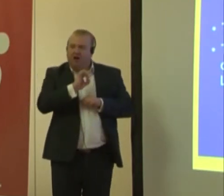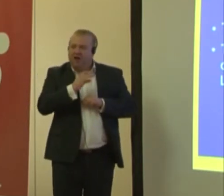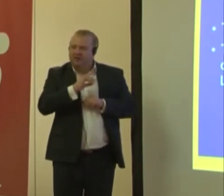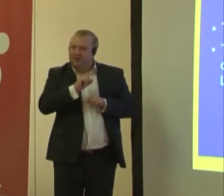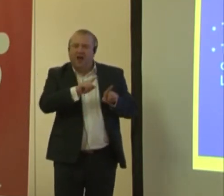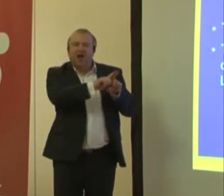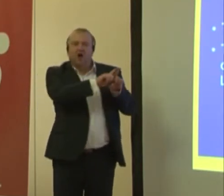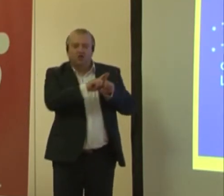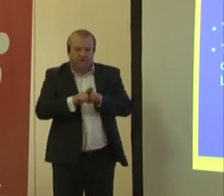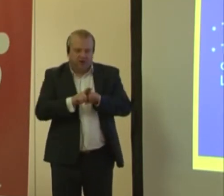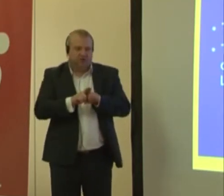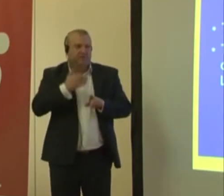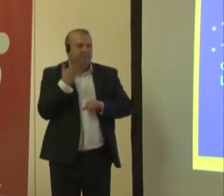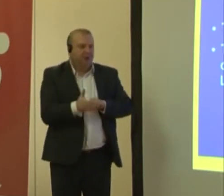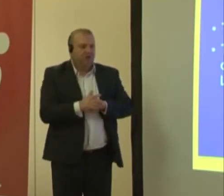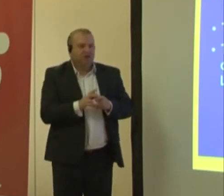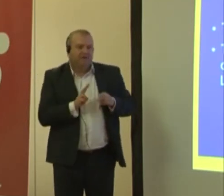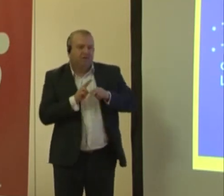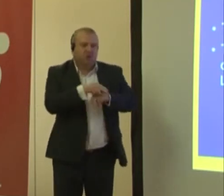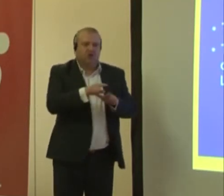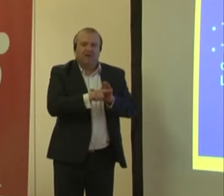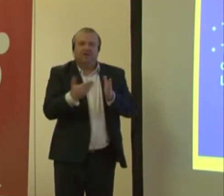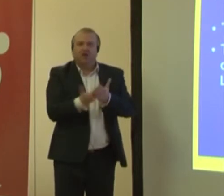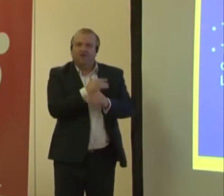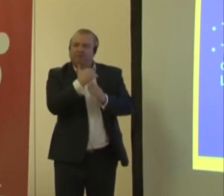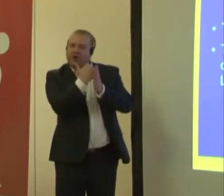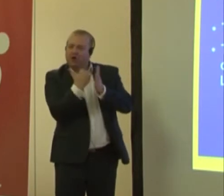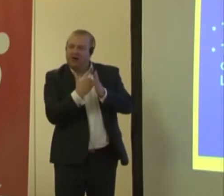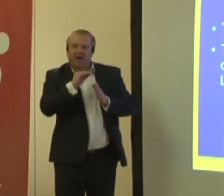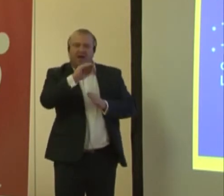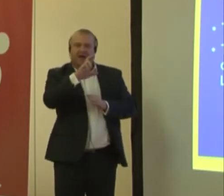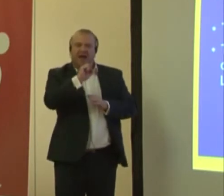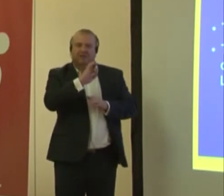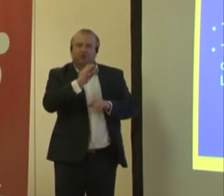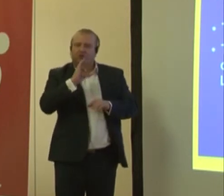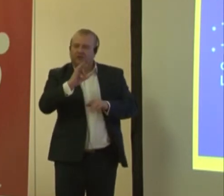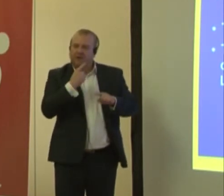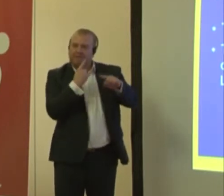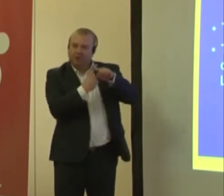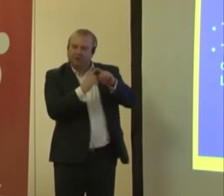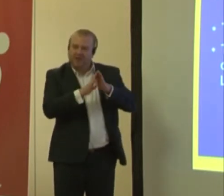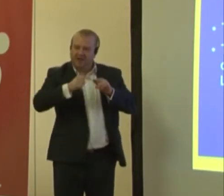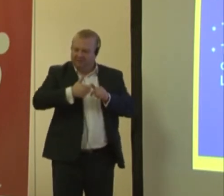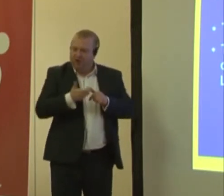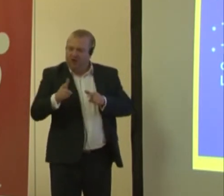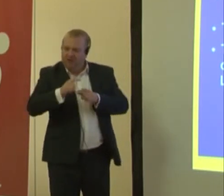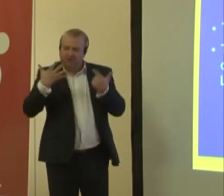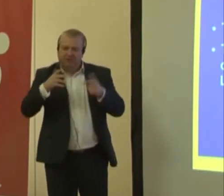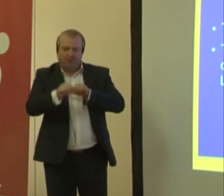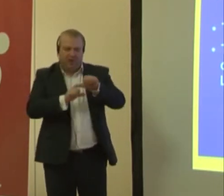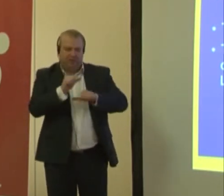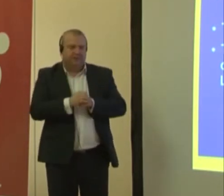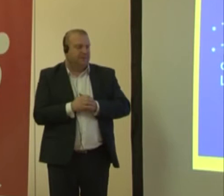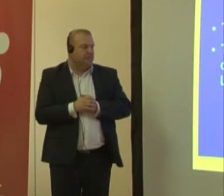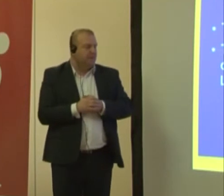in the new Erasmus Plus program for the next period of 7 years. So we are also happy to look forward to a stable